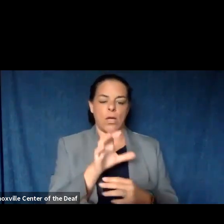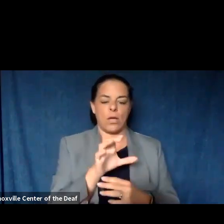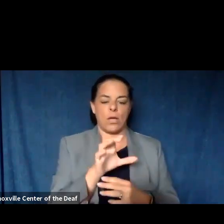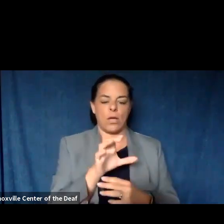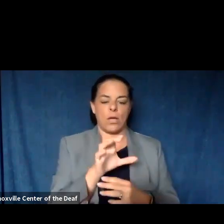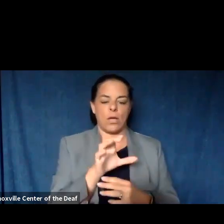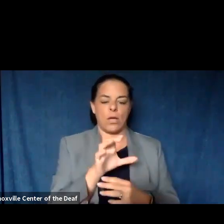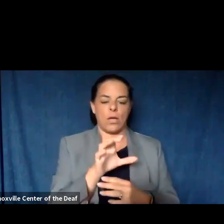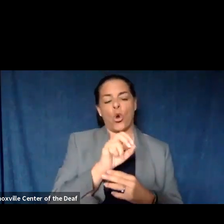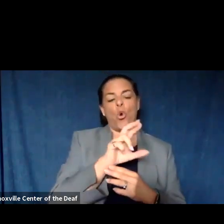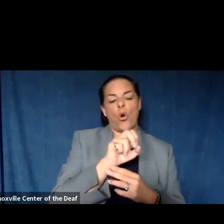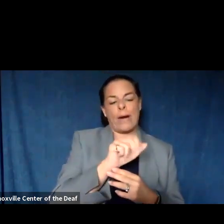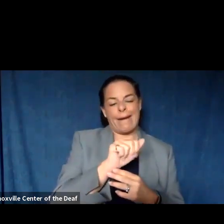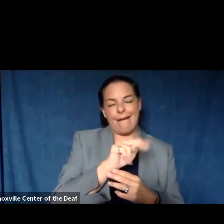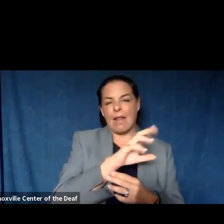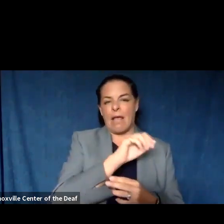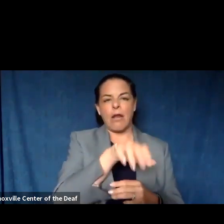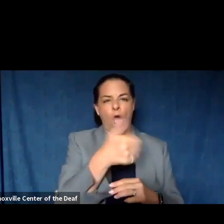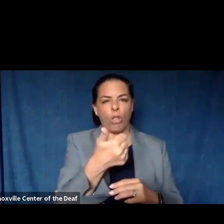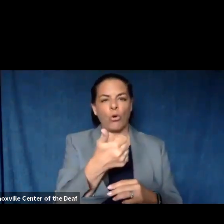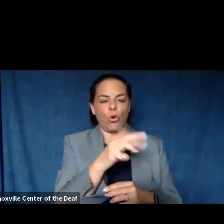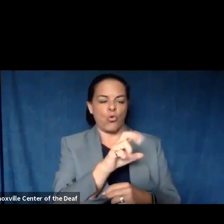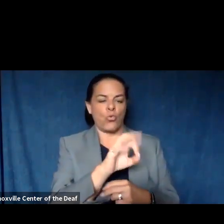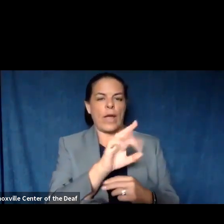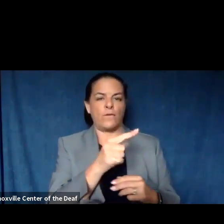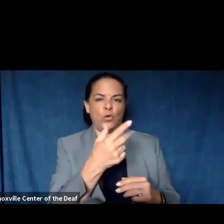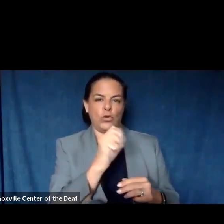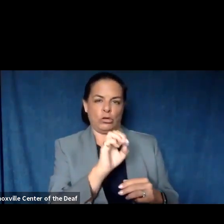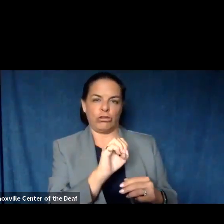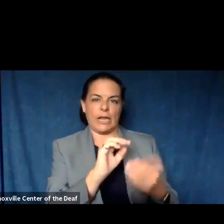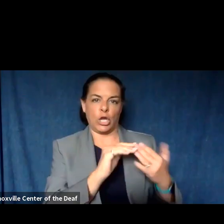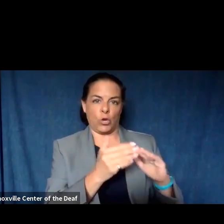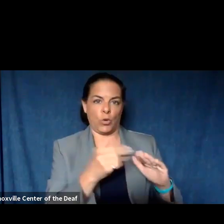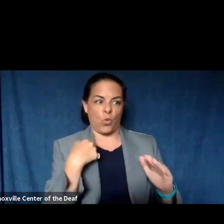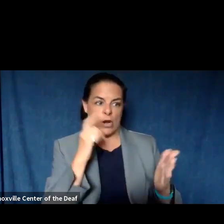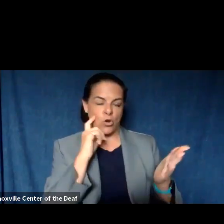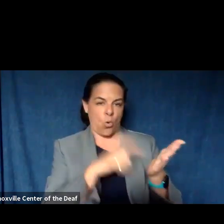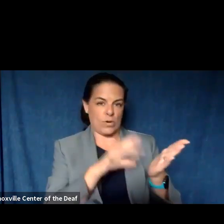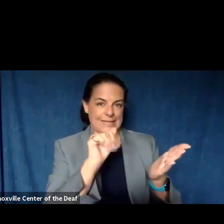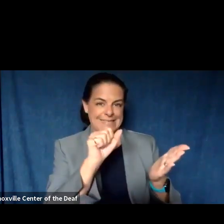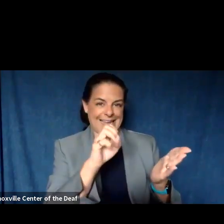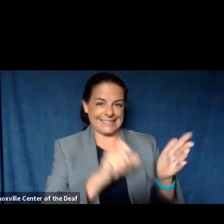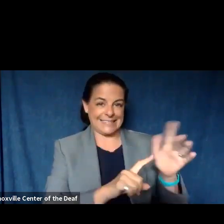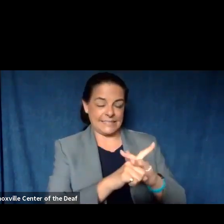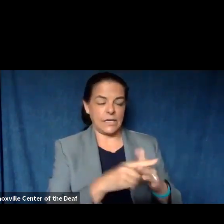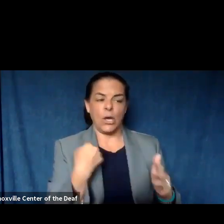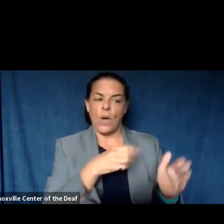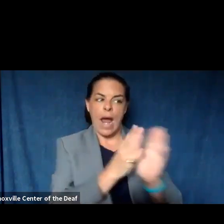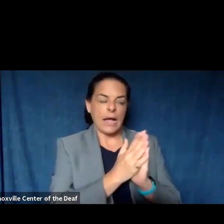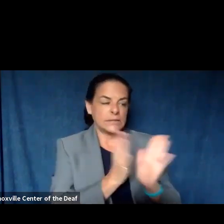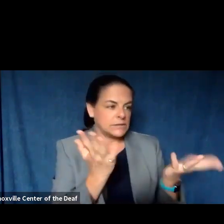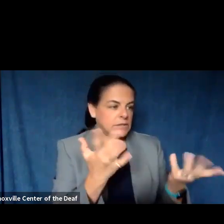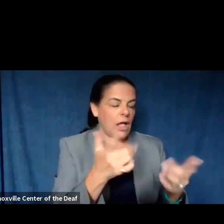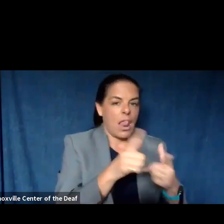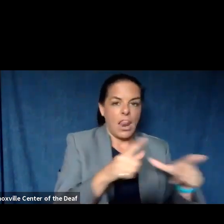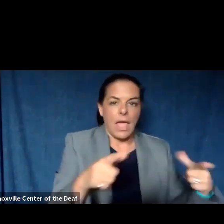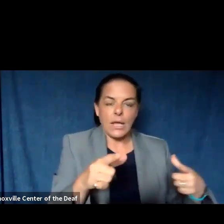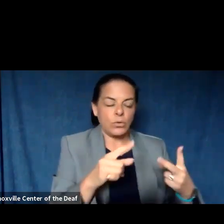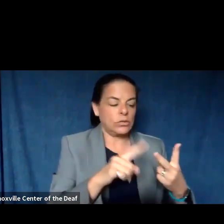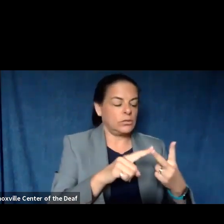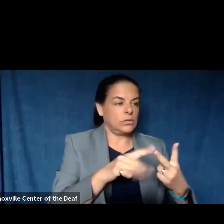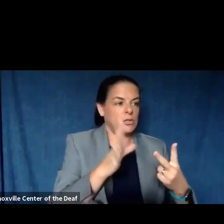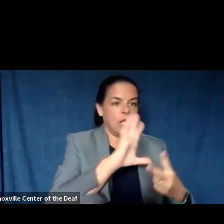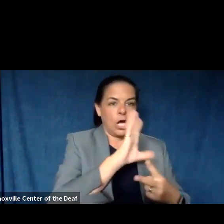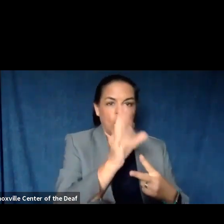people from the refugee community that we're seeing cases in, we were asking for resources for language languages and for cultural